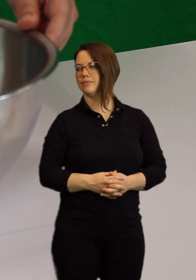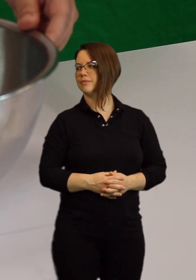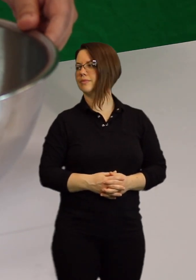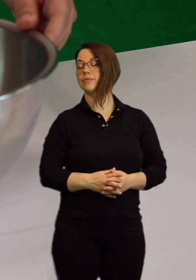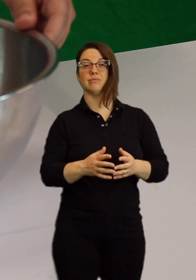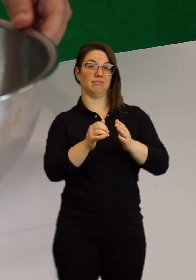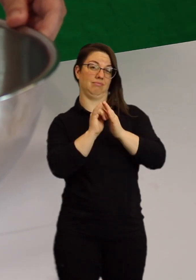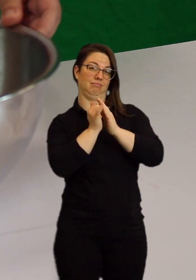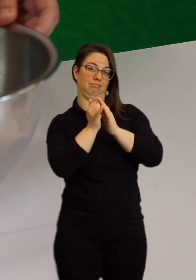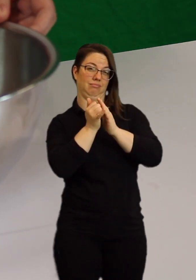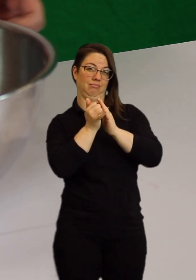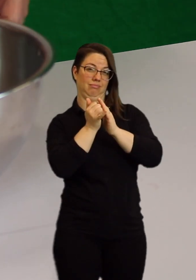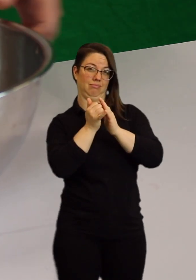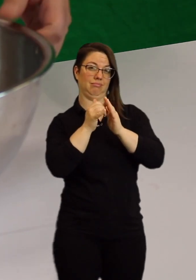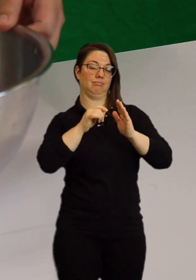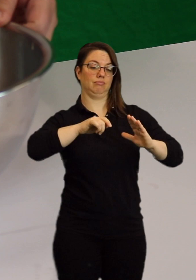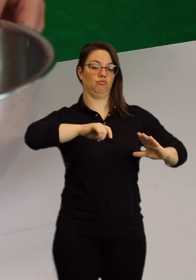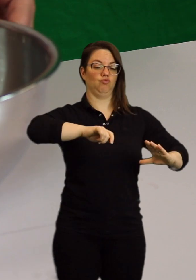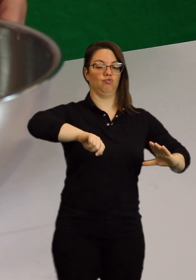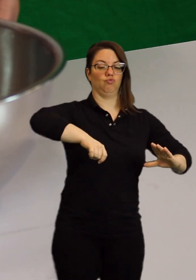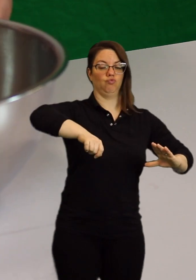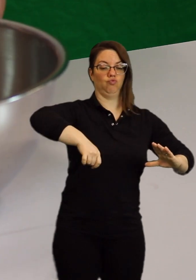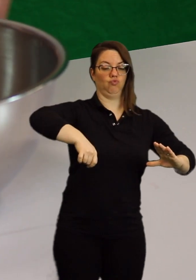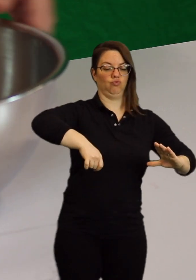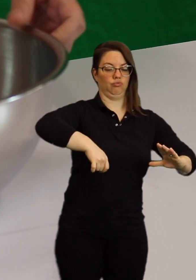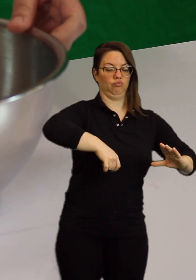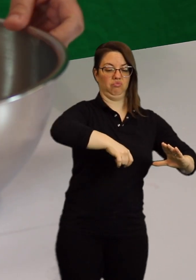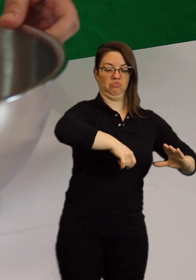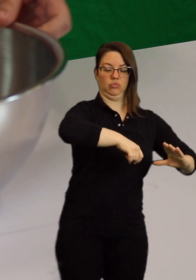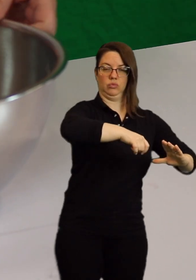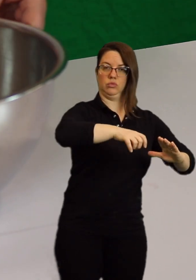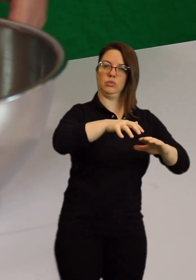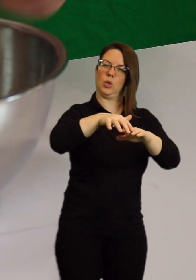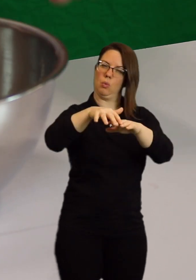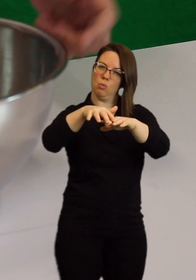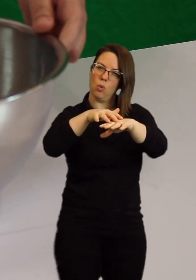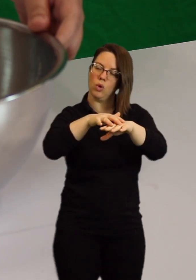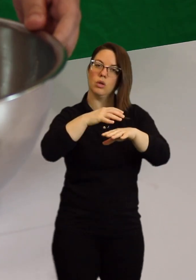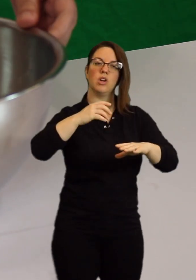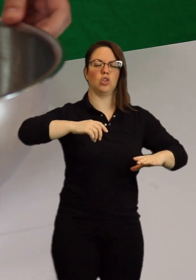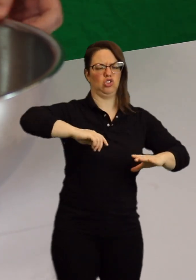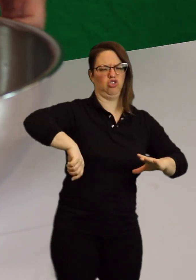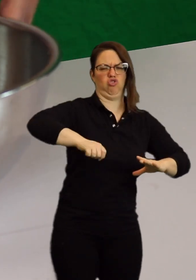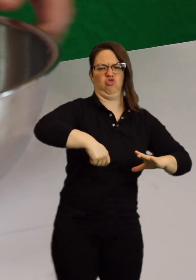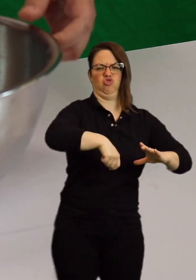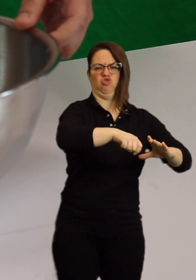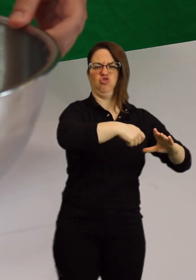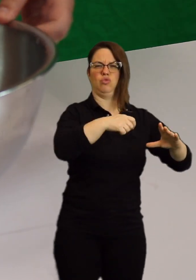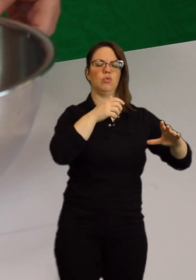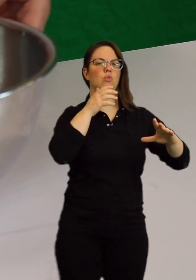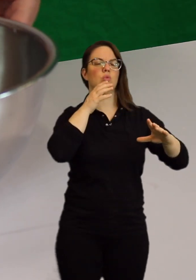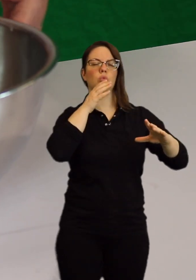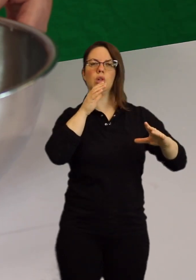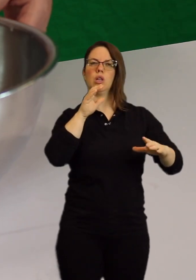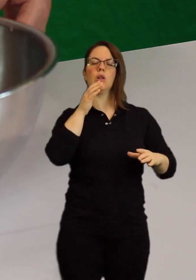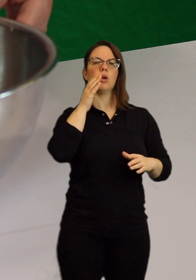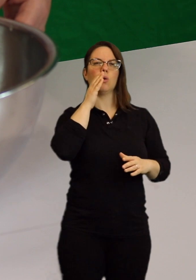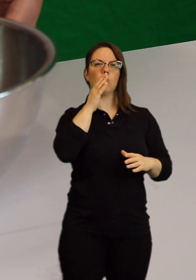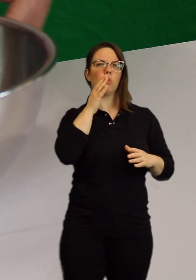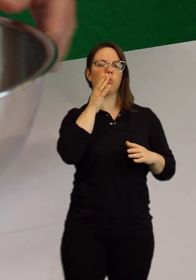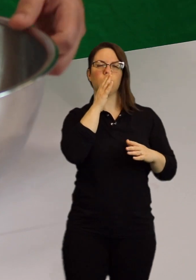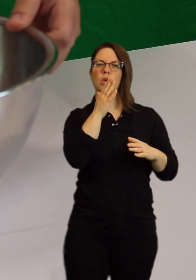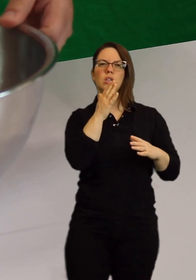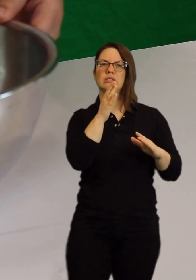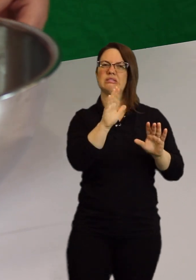like you're mixing in air to it, so that's why you want to do it slowly. You want to get some air into there, and that's